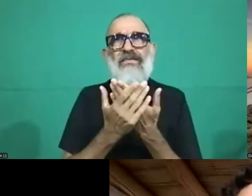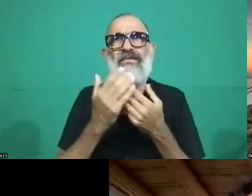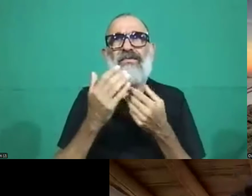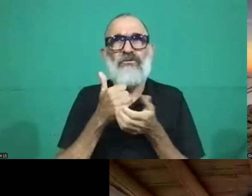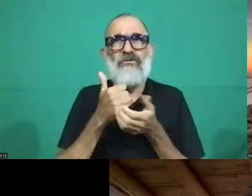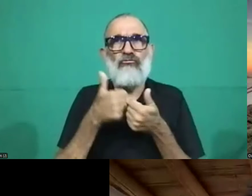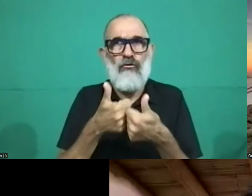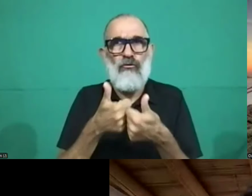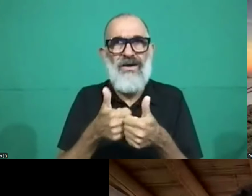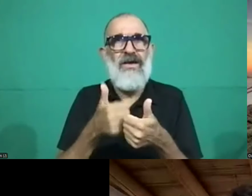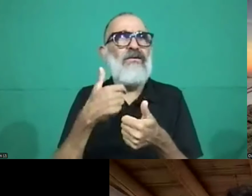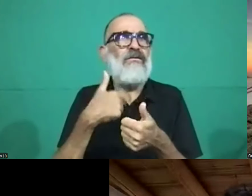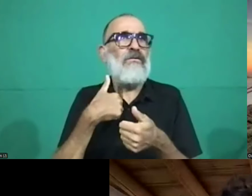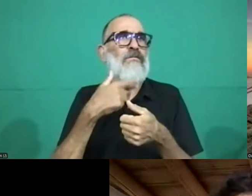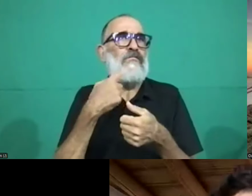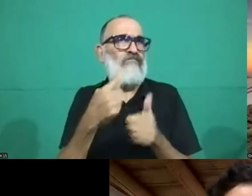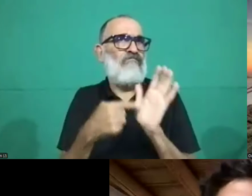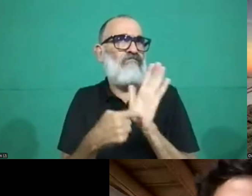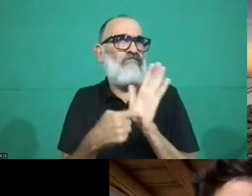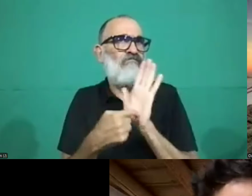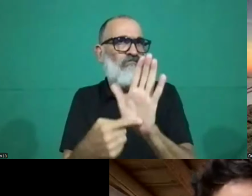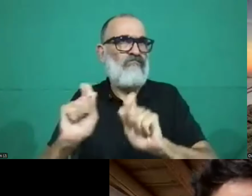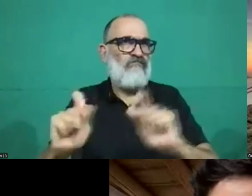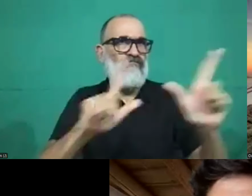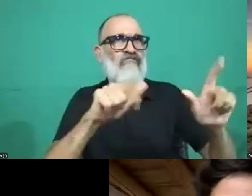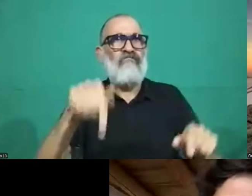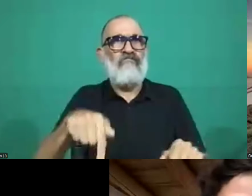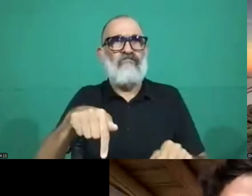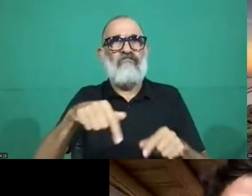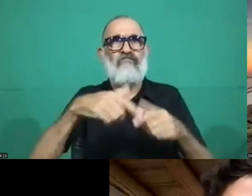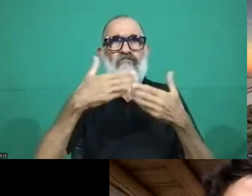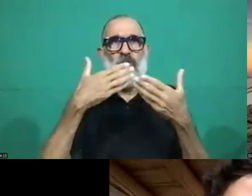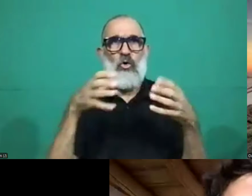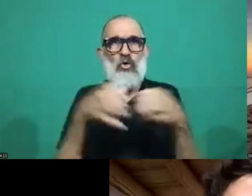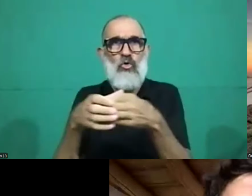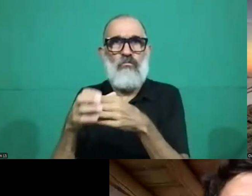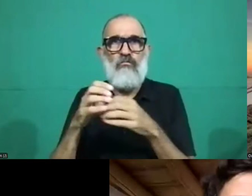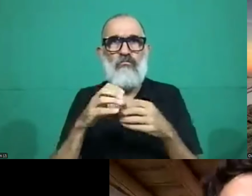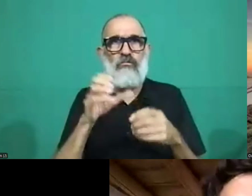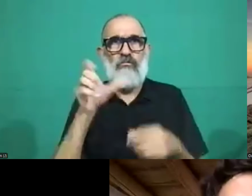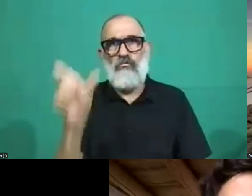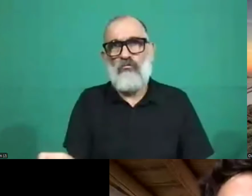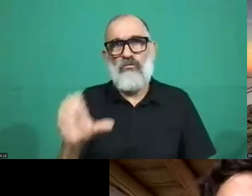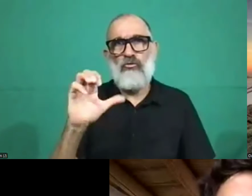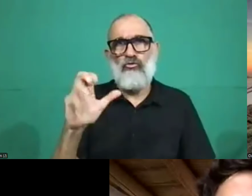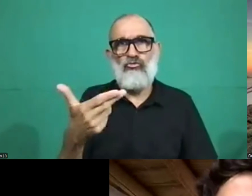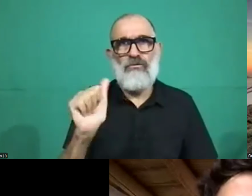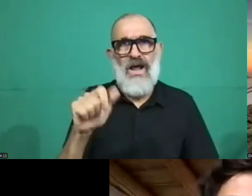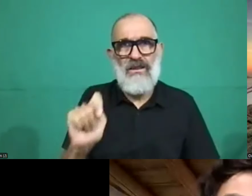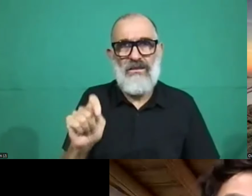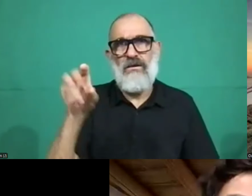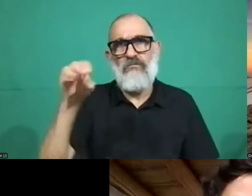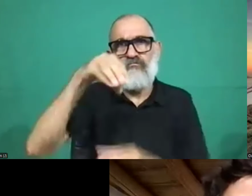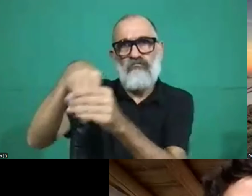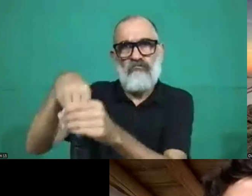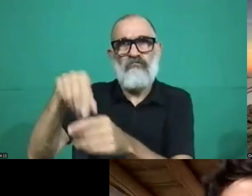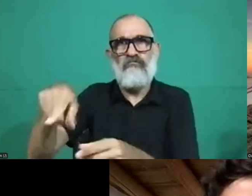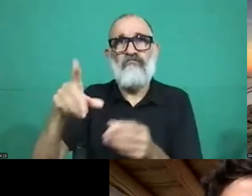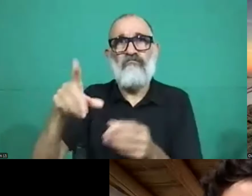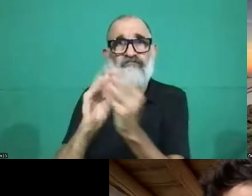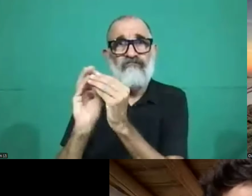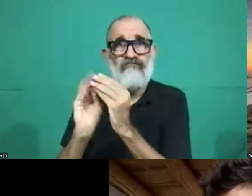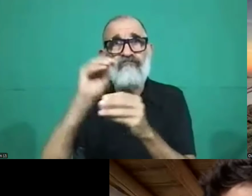regarding the Annual Grantee Survey, so as a lot of you know, this monitoring and evaluation tool is one of DRF's